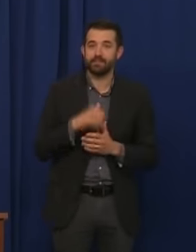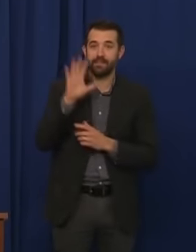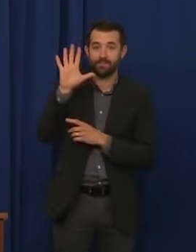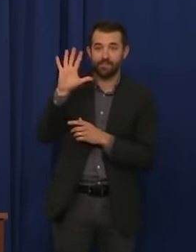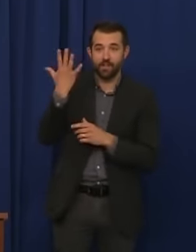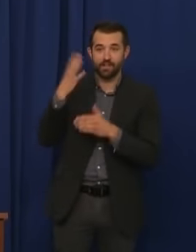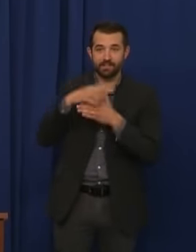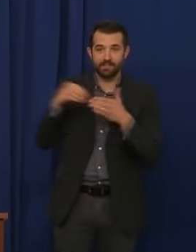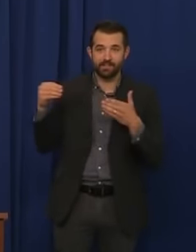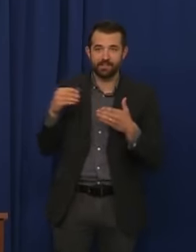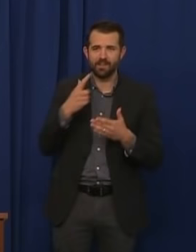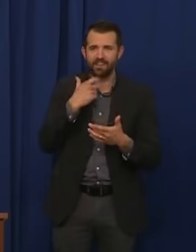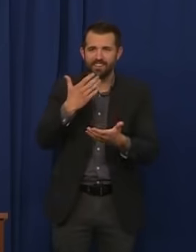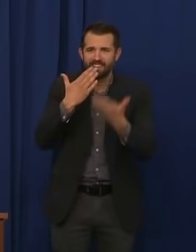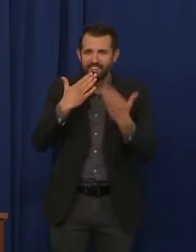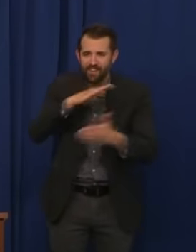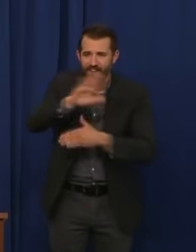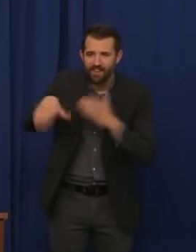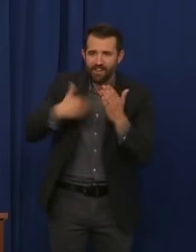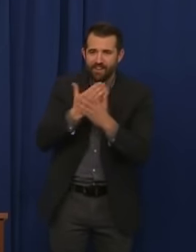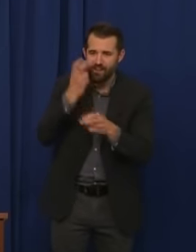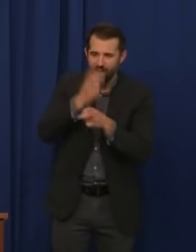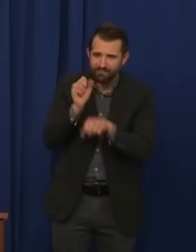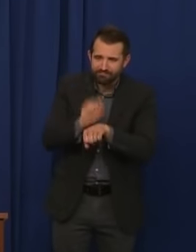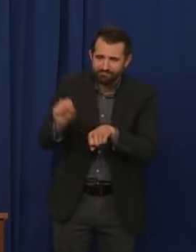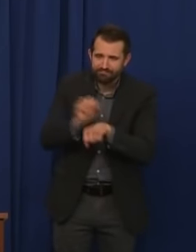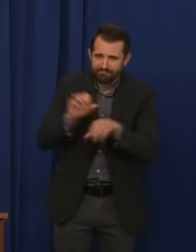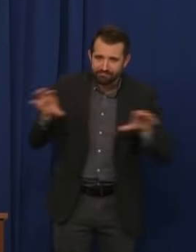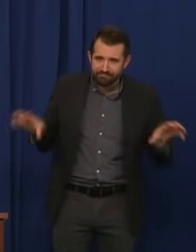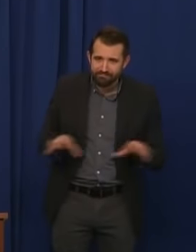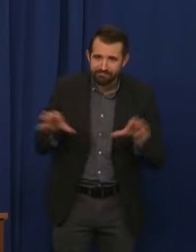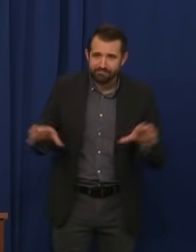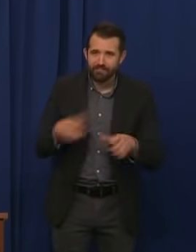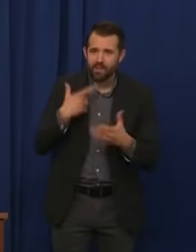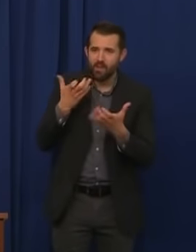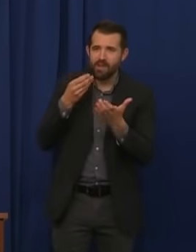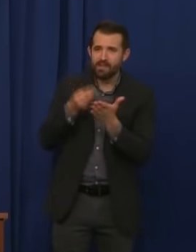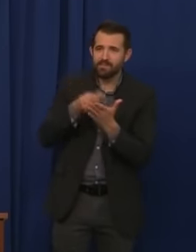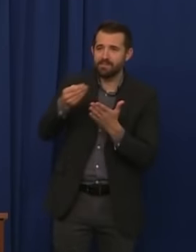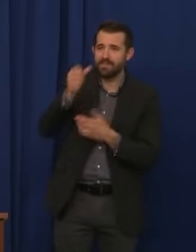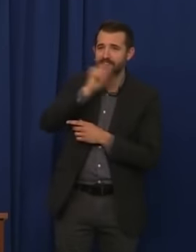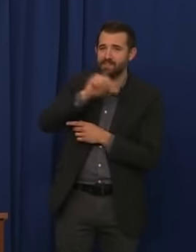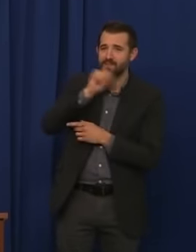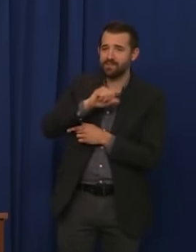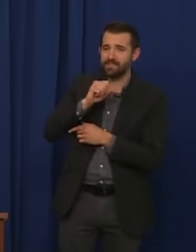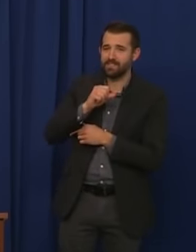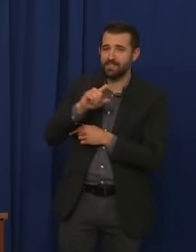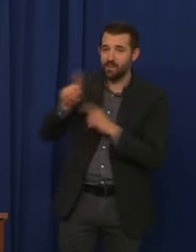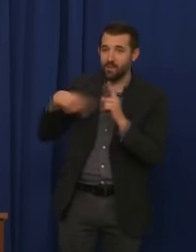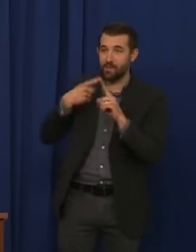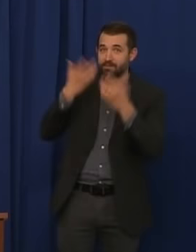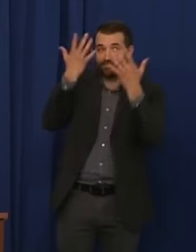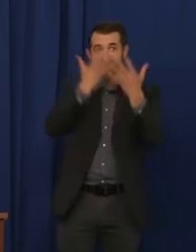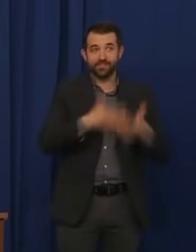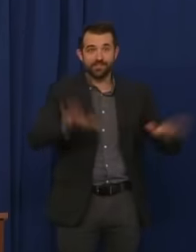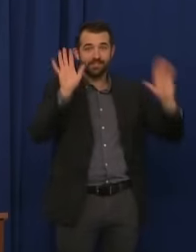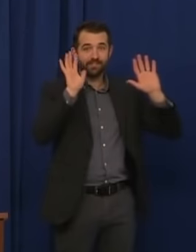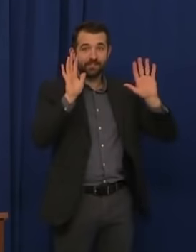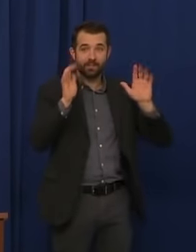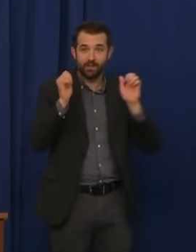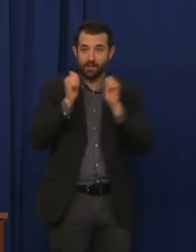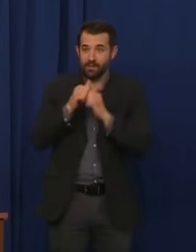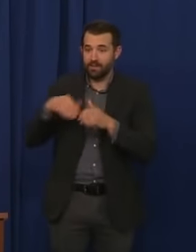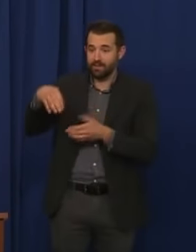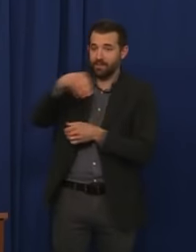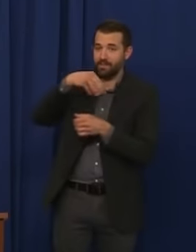my gosh. Thank you for all your hard work. And they want us to buy an ice cream cone when this is all over with Jimmy's. And I'll